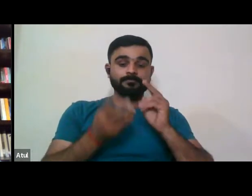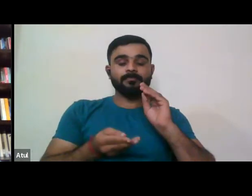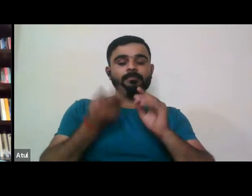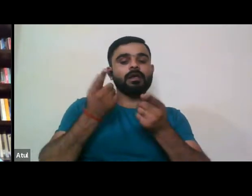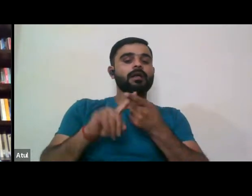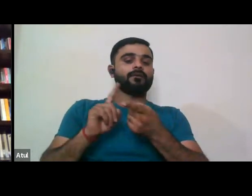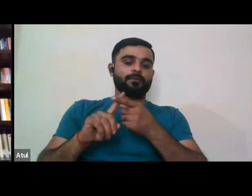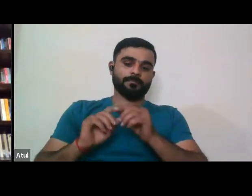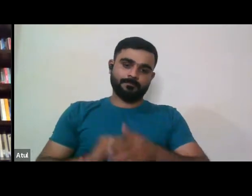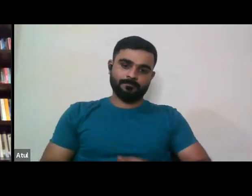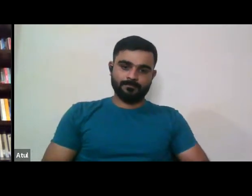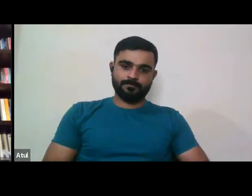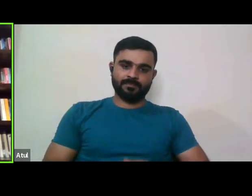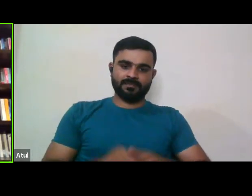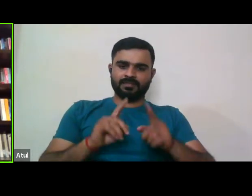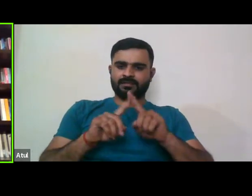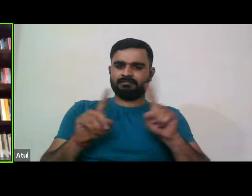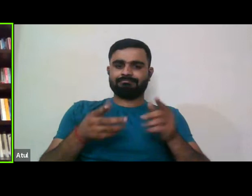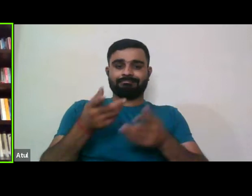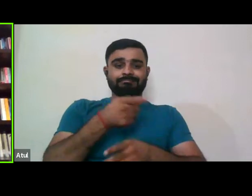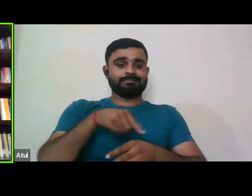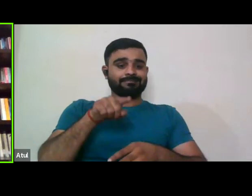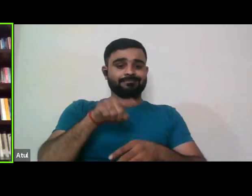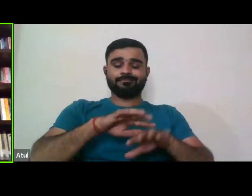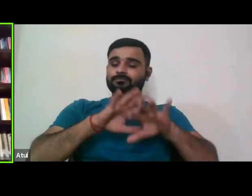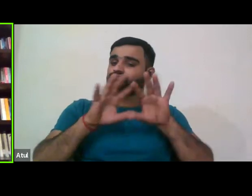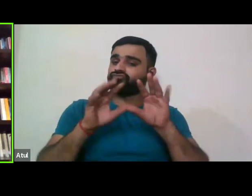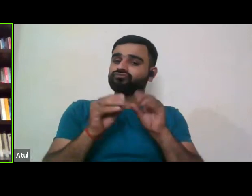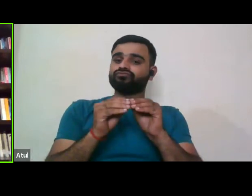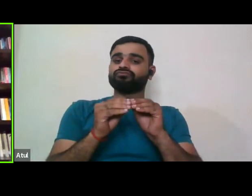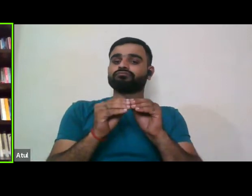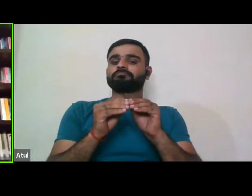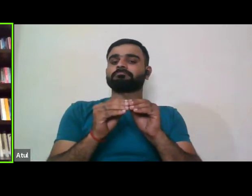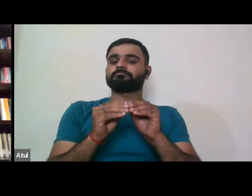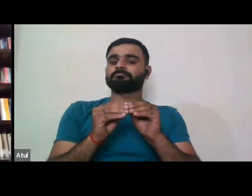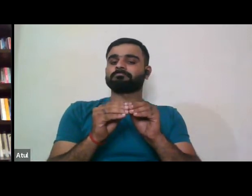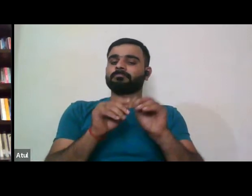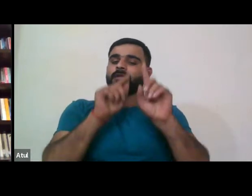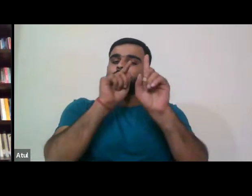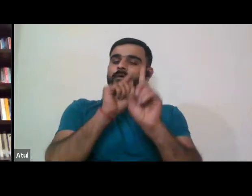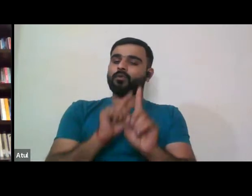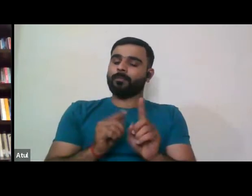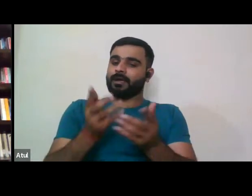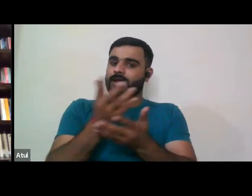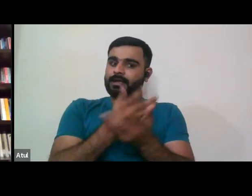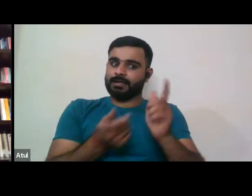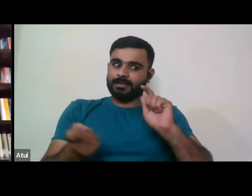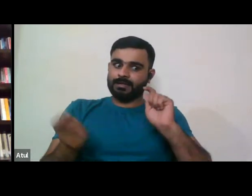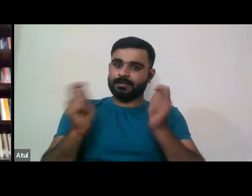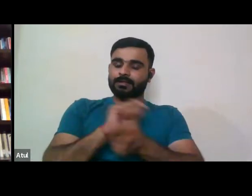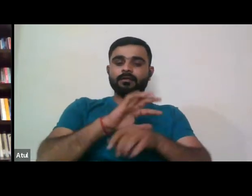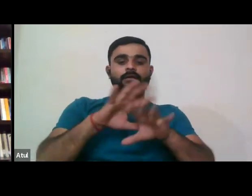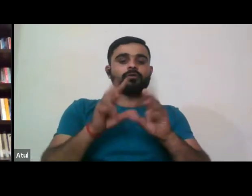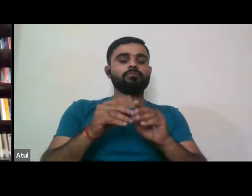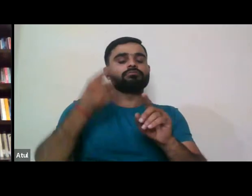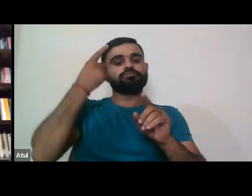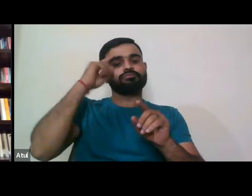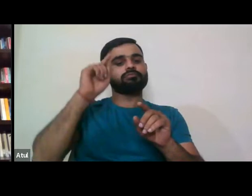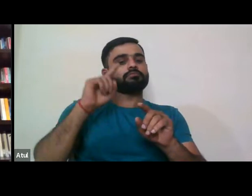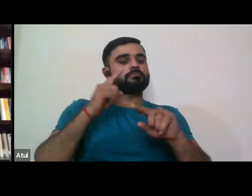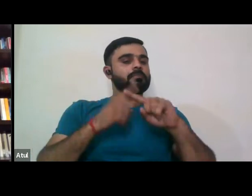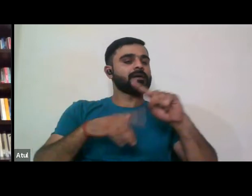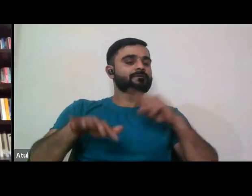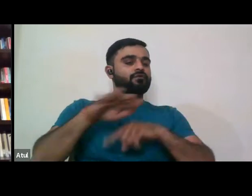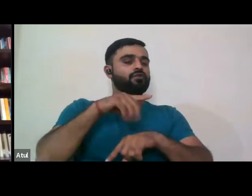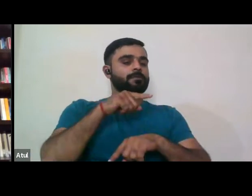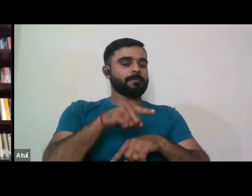happens. But this entire resistance to change seems to be all pervasive, and